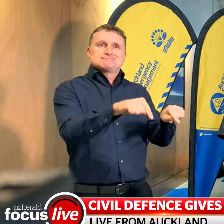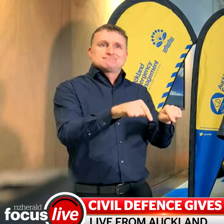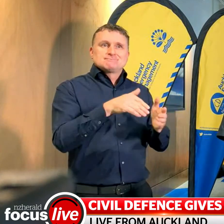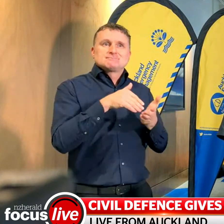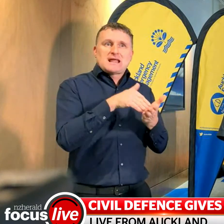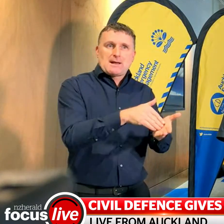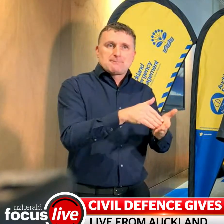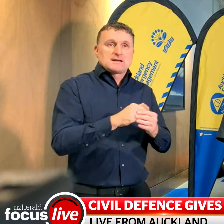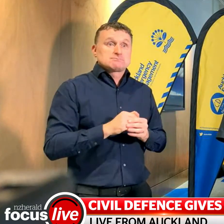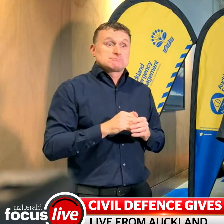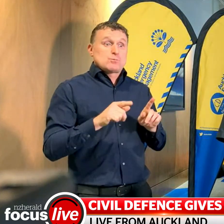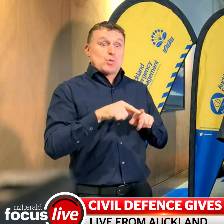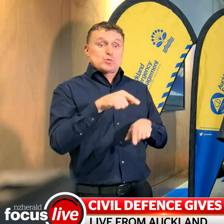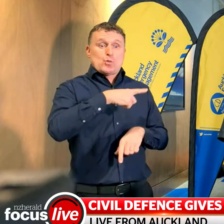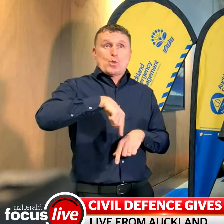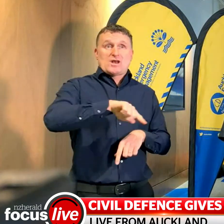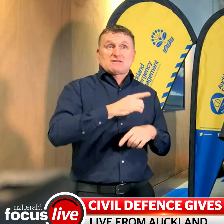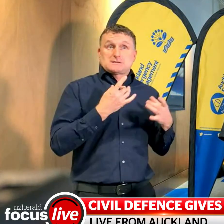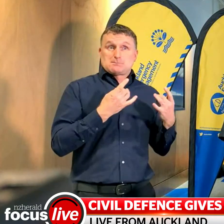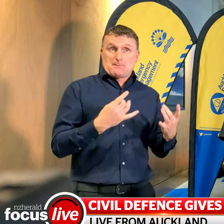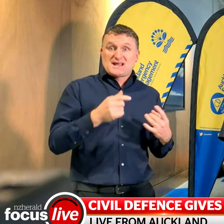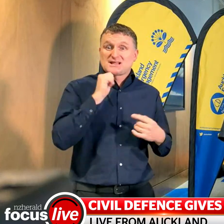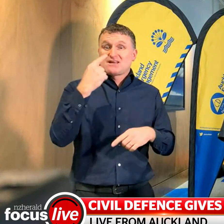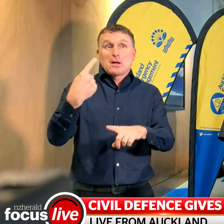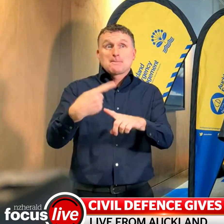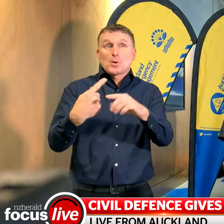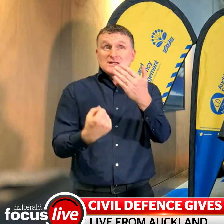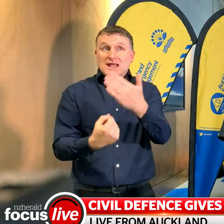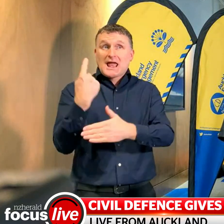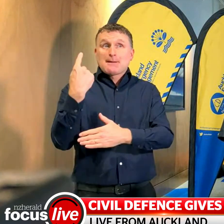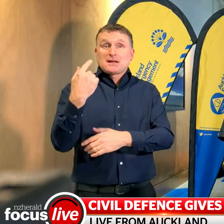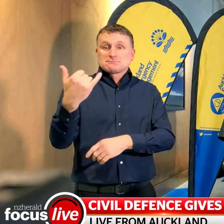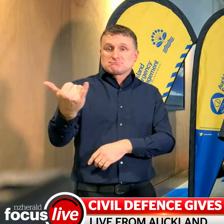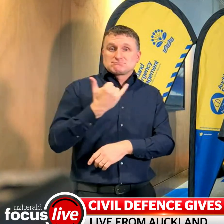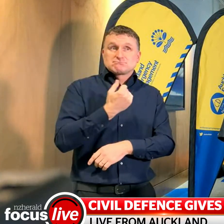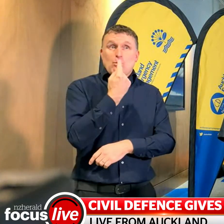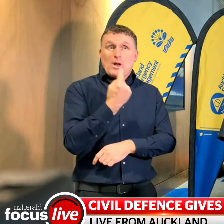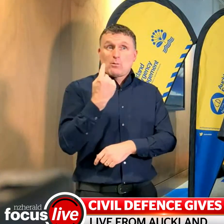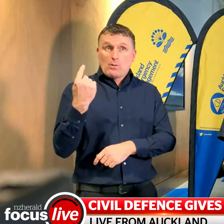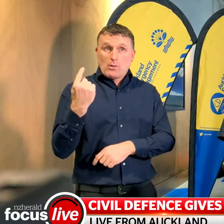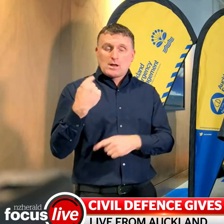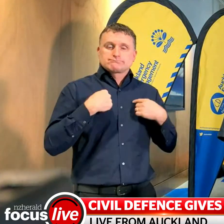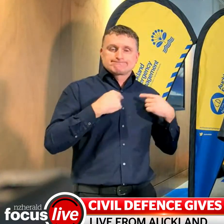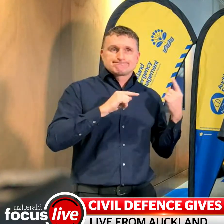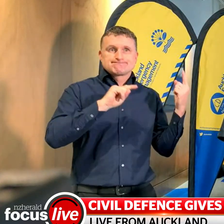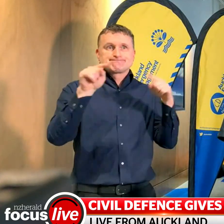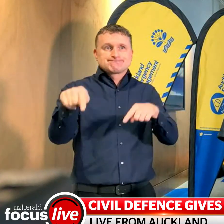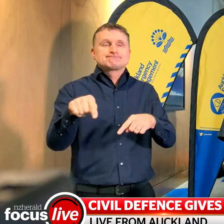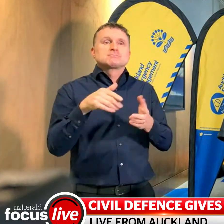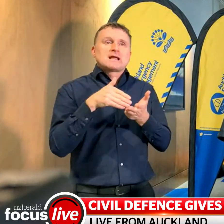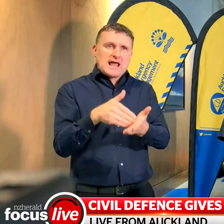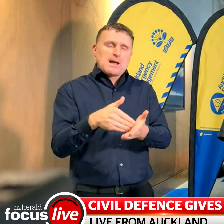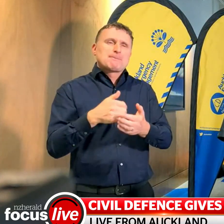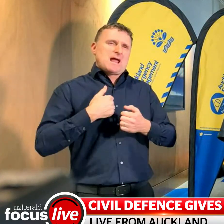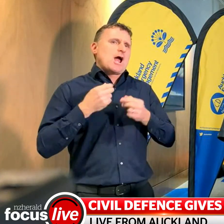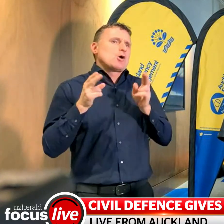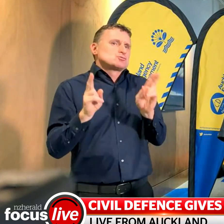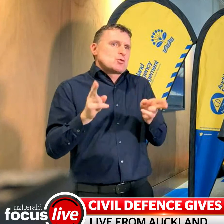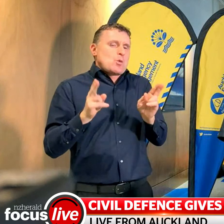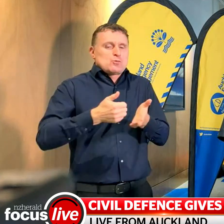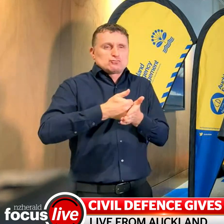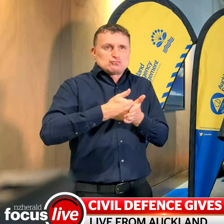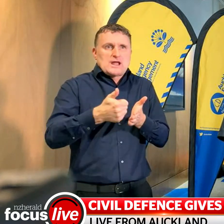go. Which of course we are, as I said before, we are absolutely at business as usual, and everything